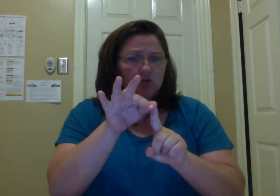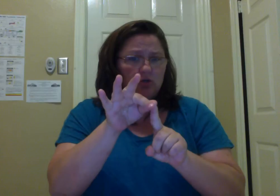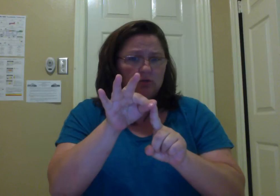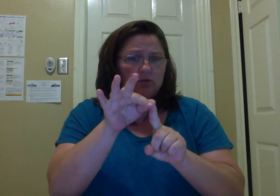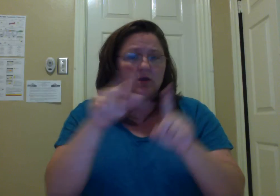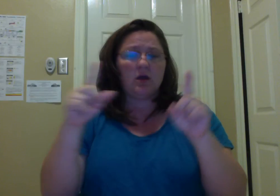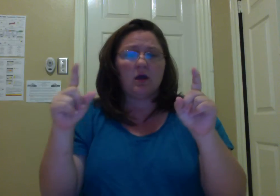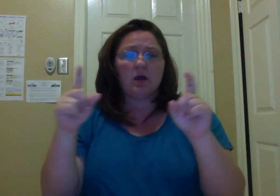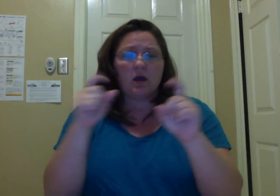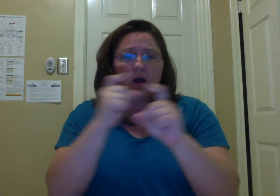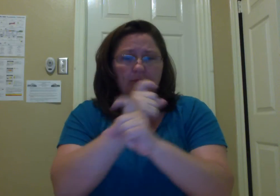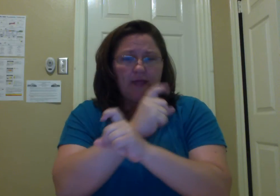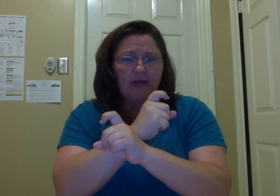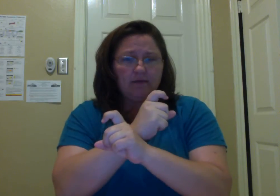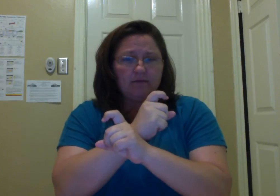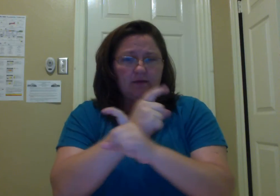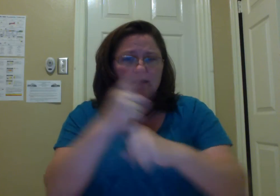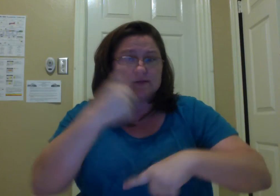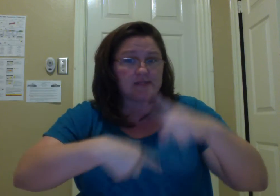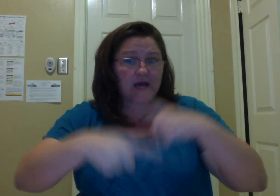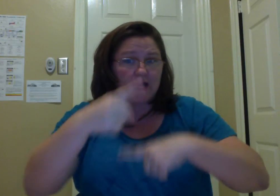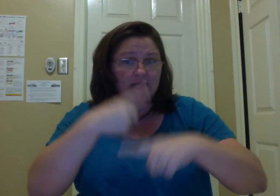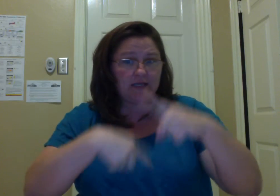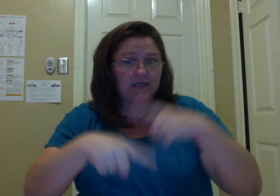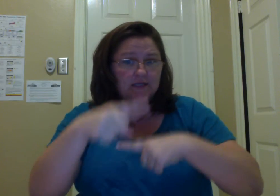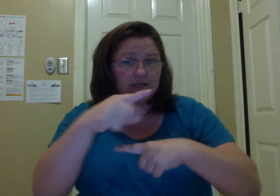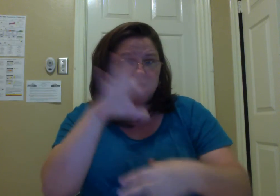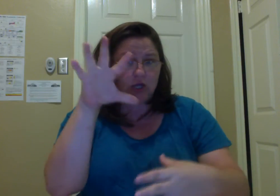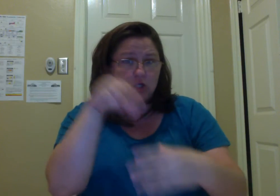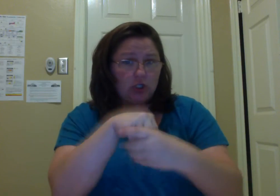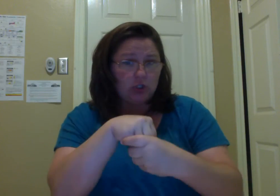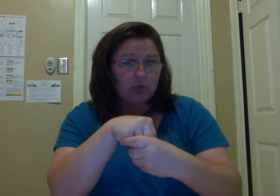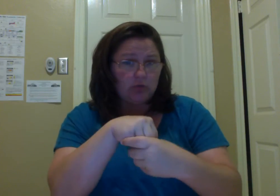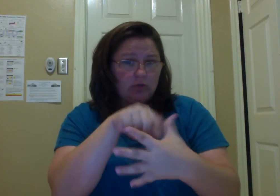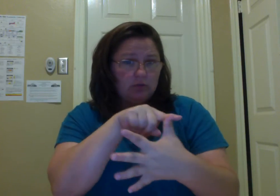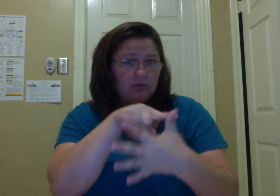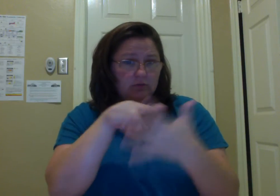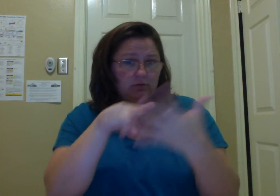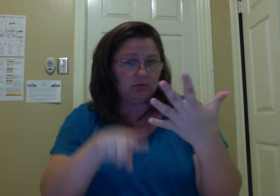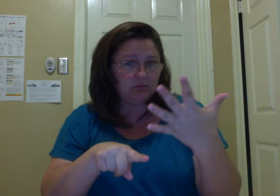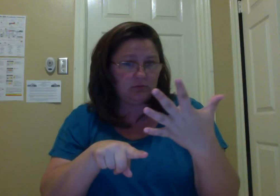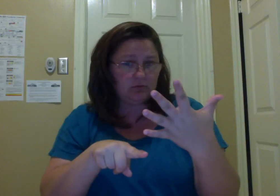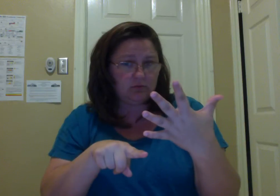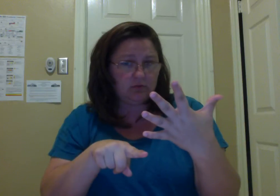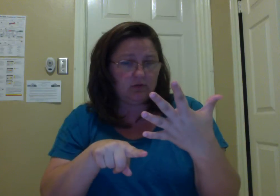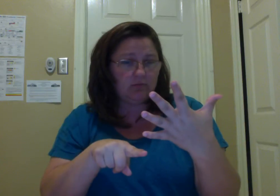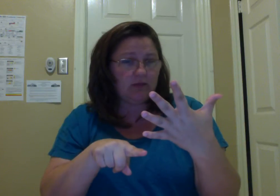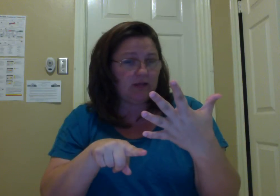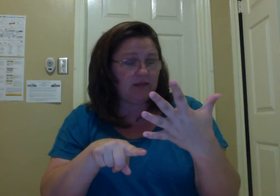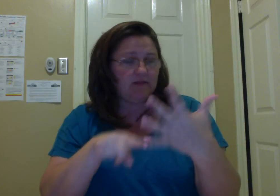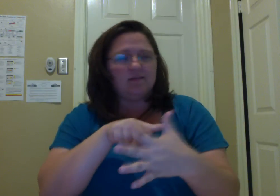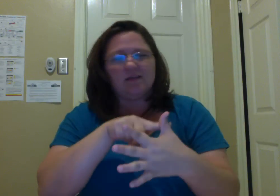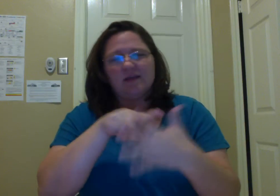special, complex, sign, include many things. This is like